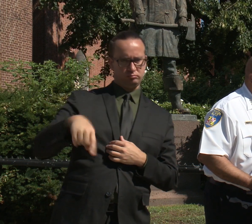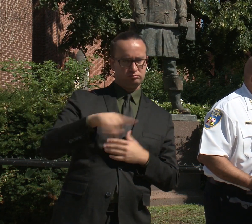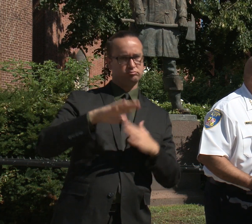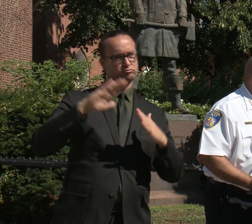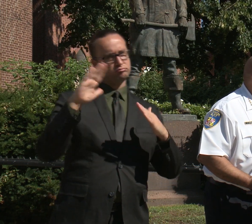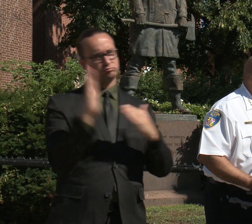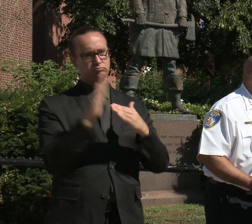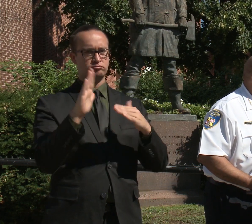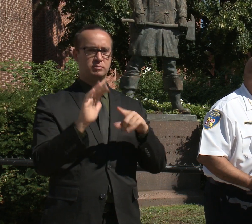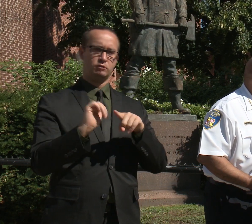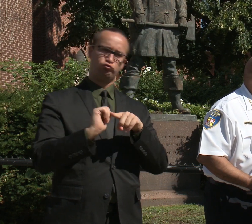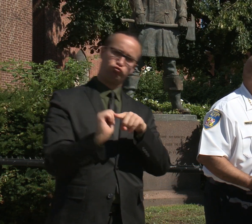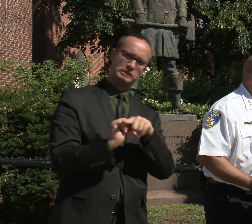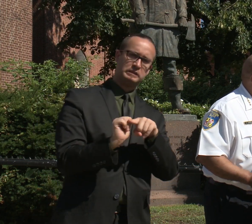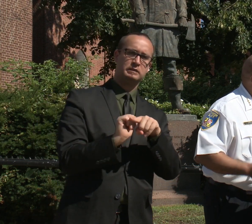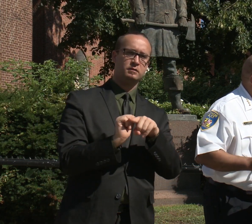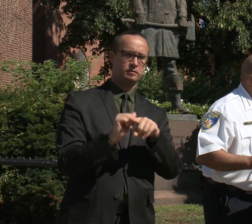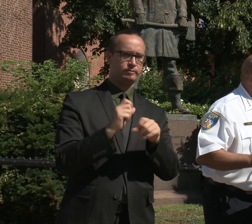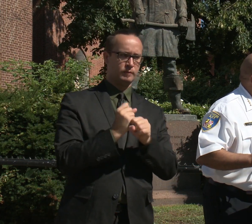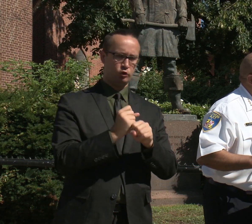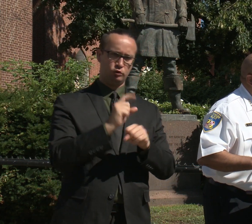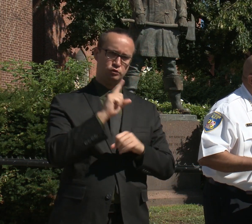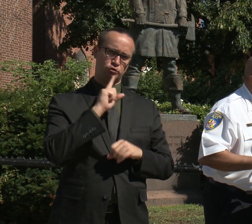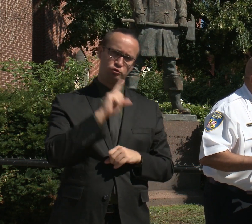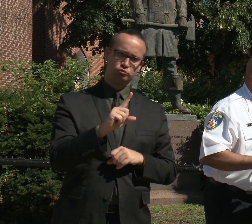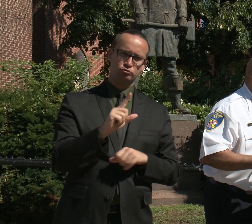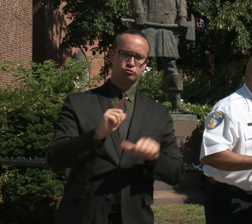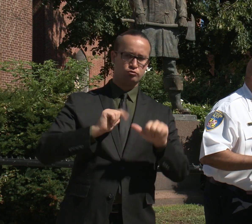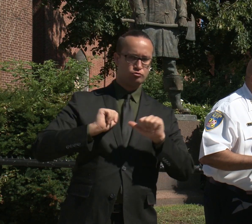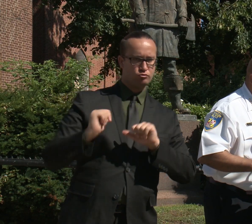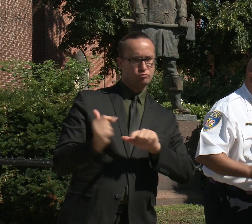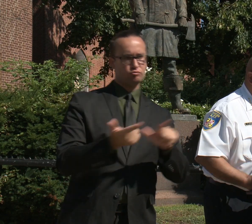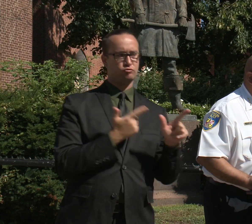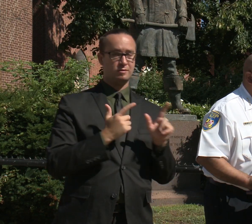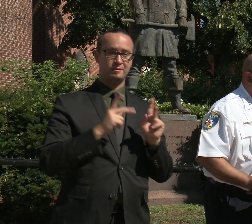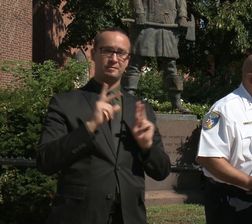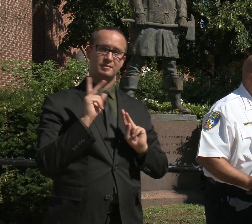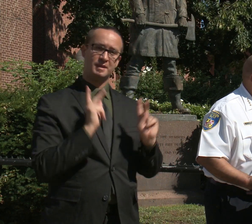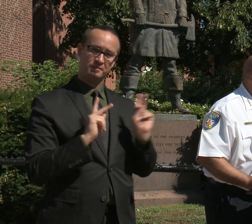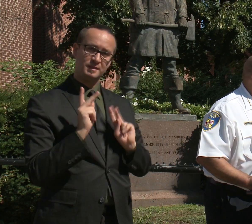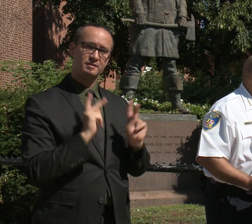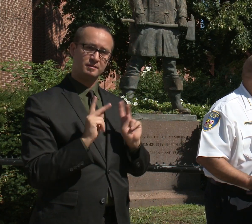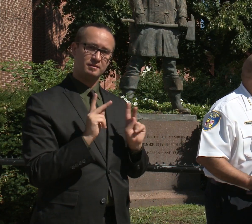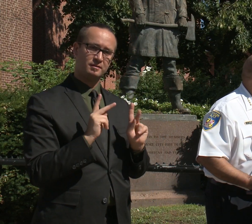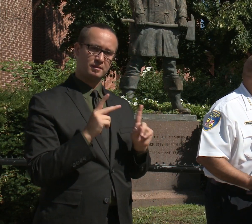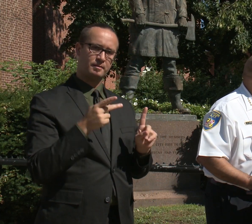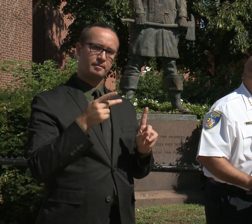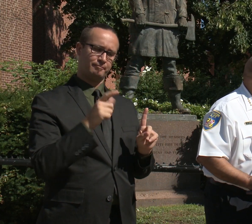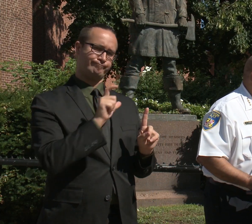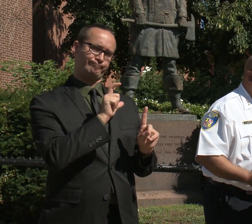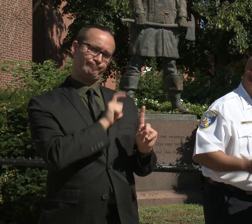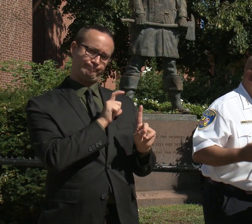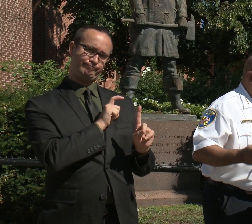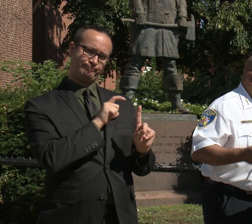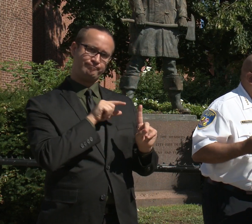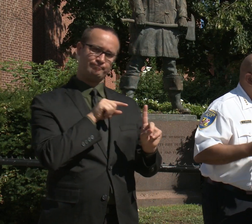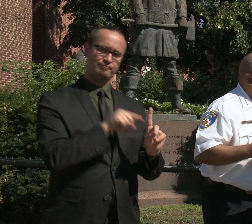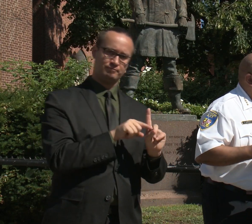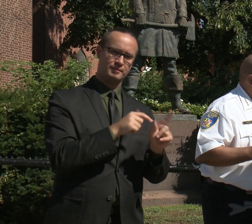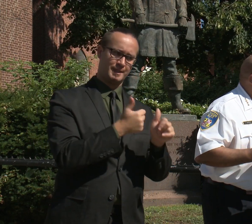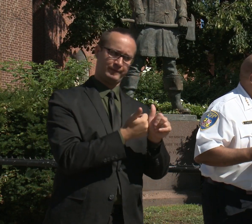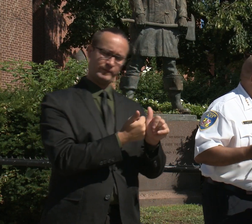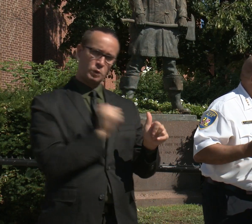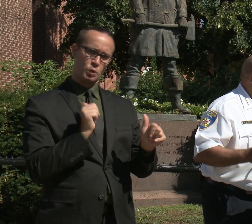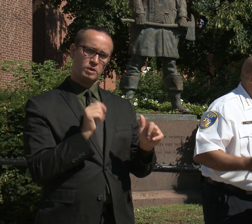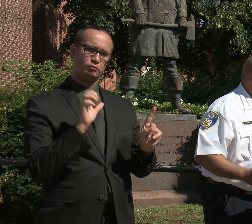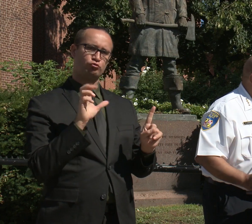are working to train all of our members, or a large portion of the patrol service, in crisis intervention, which is a 40-hour course. We were set